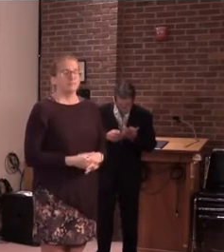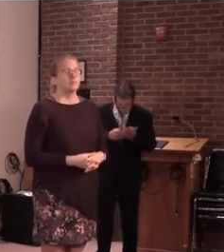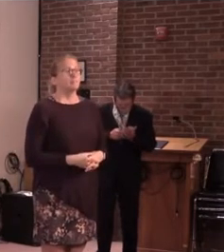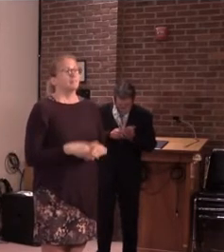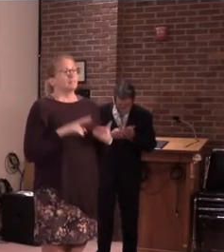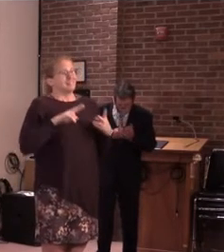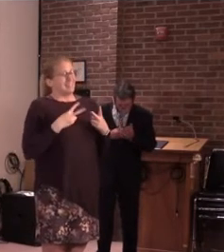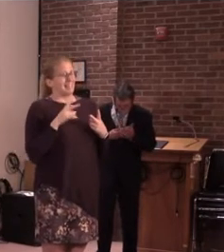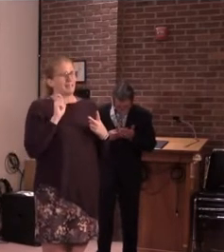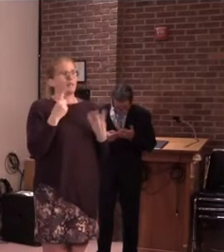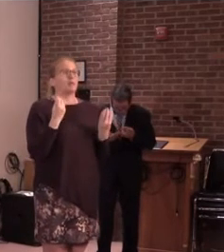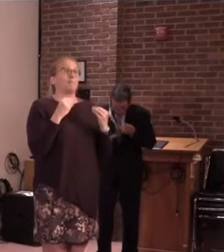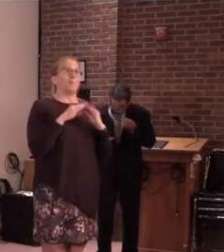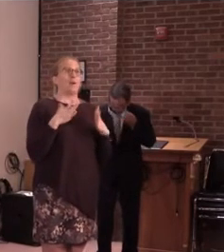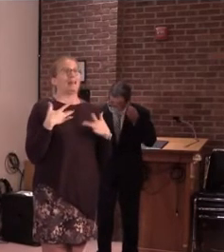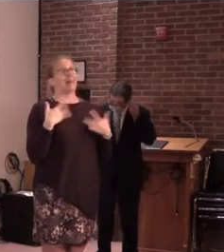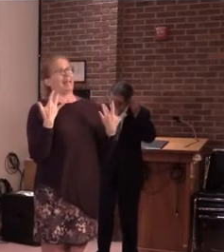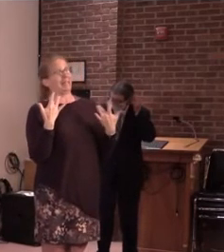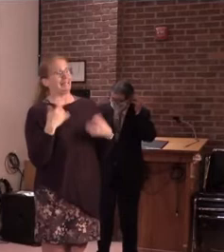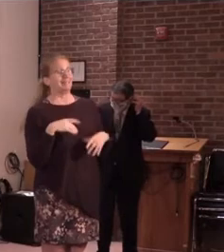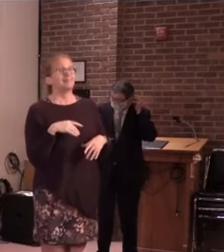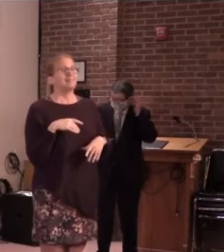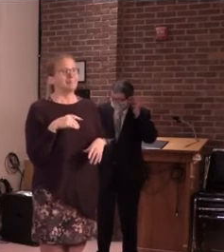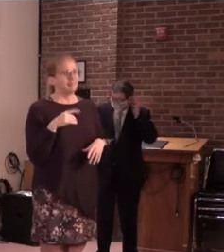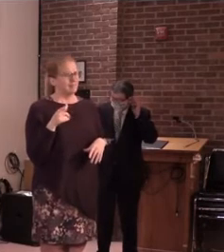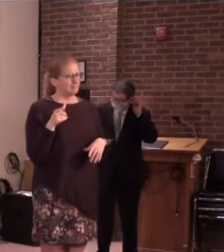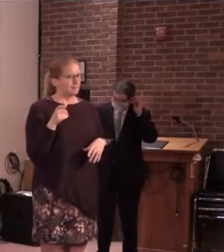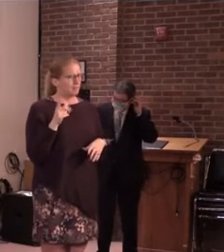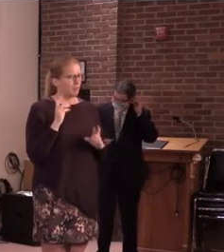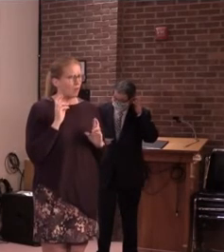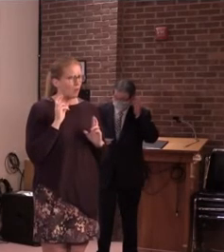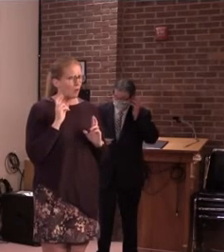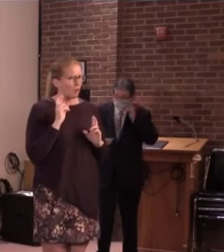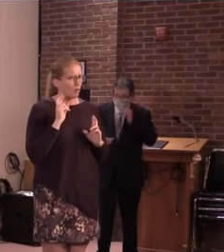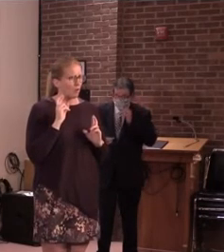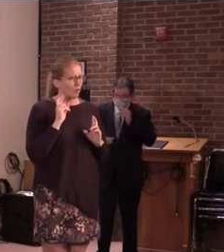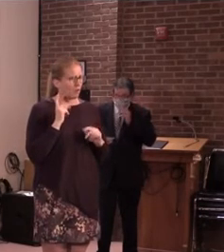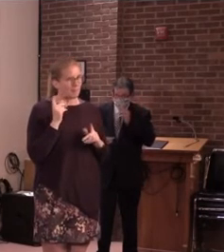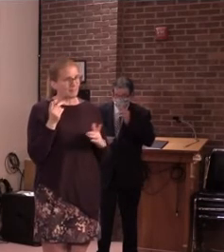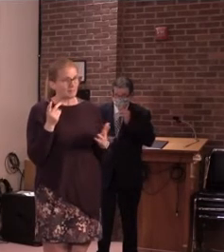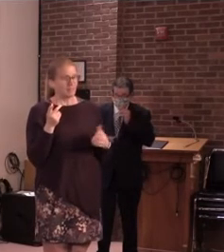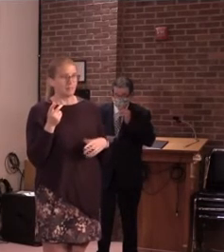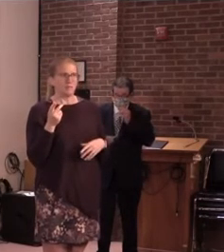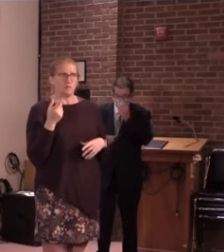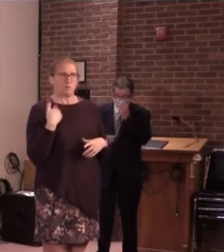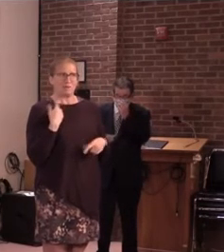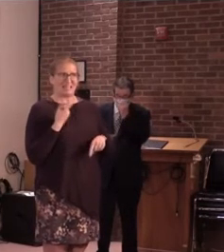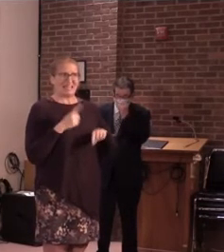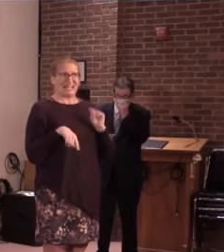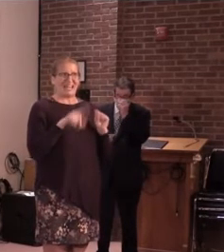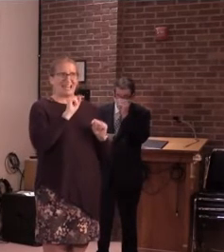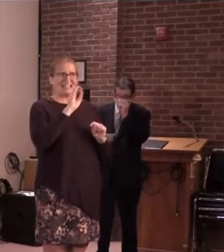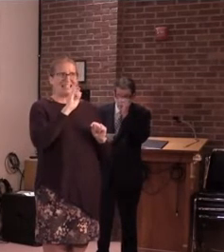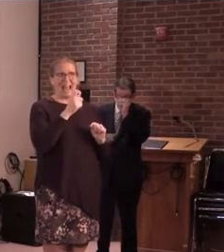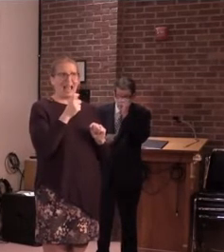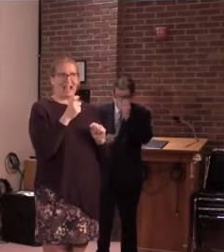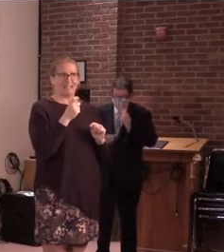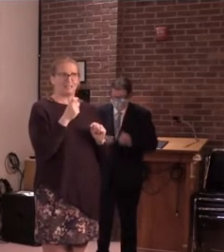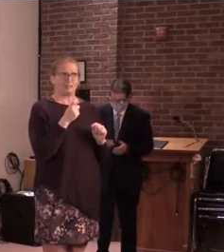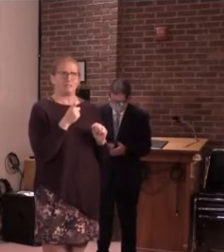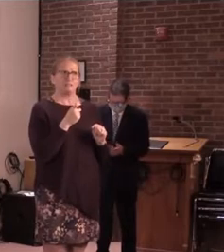I hope we don't, you're not suggesting that we can, just as we can't tax our way out of this, we can't eat our way